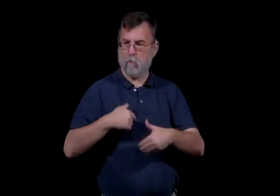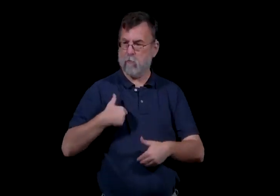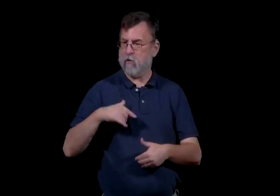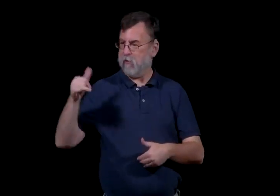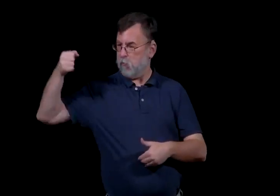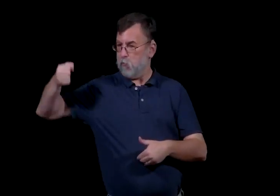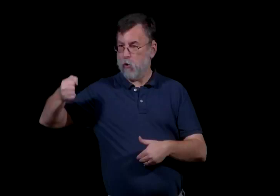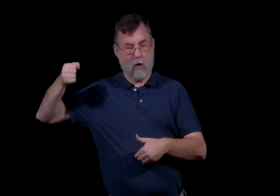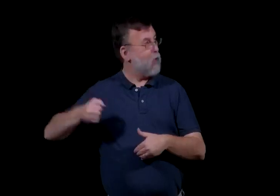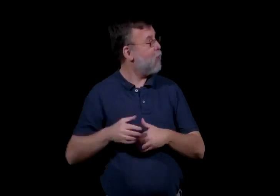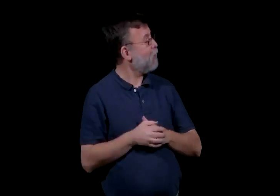comfort me.